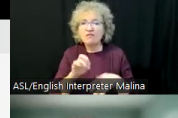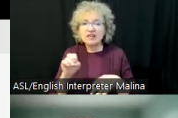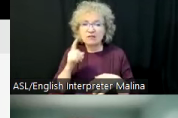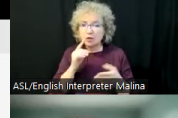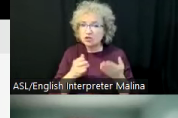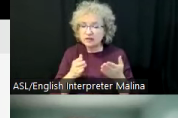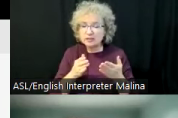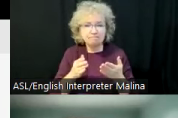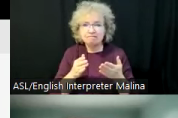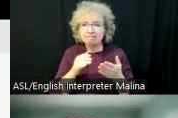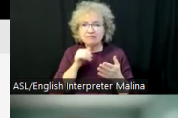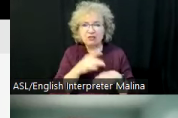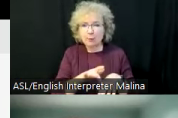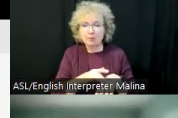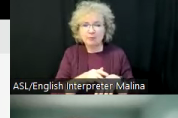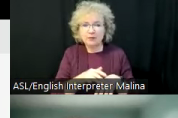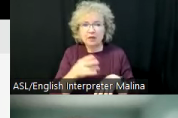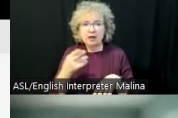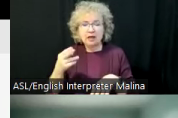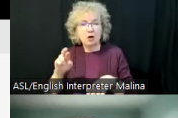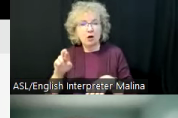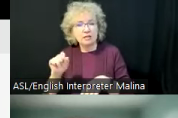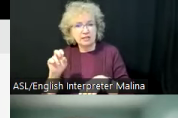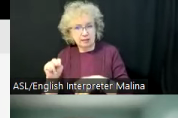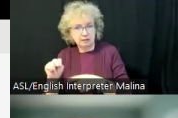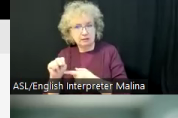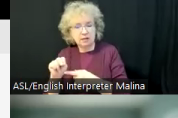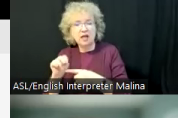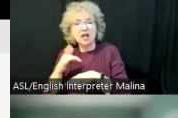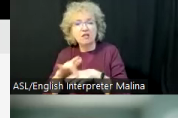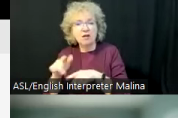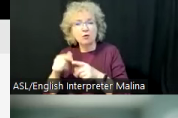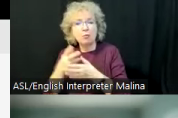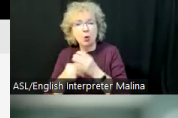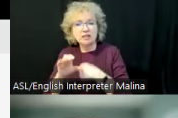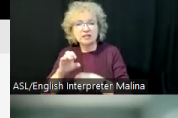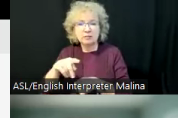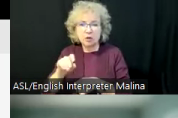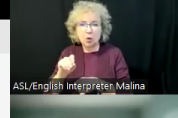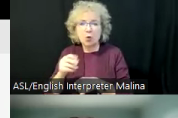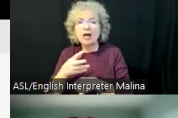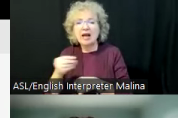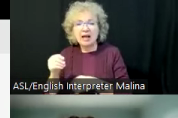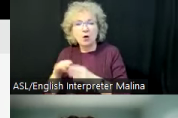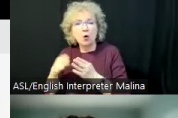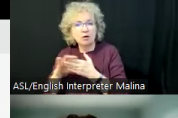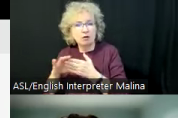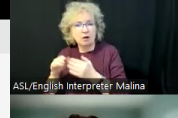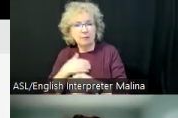not available to you. With HRSN, they're available to both CCO and open card members.